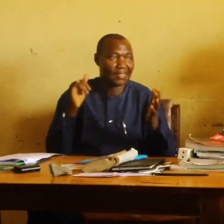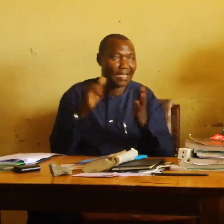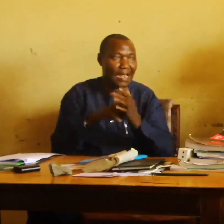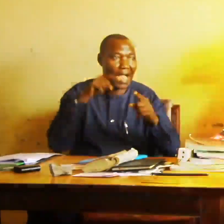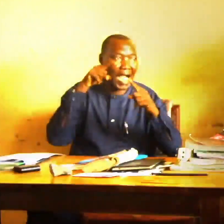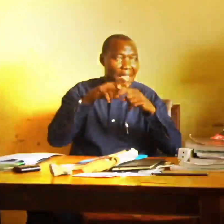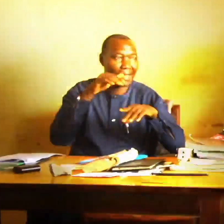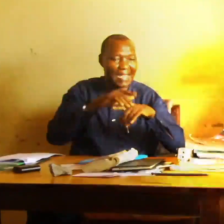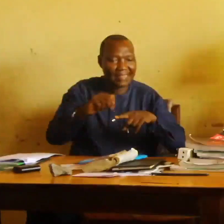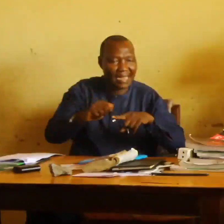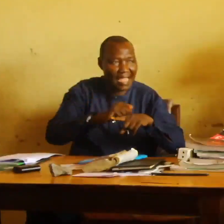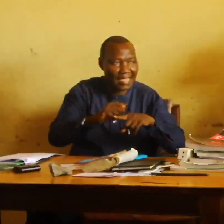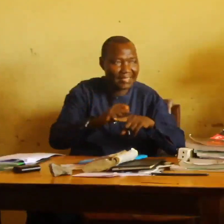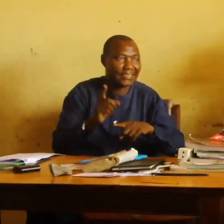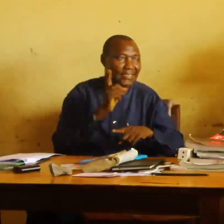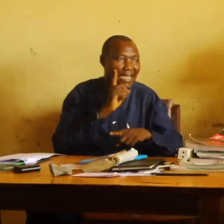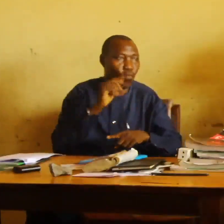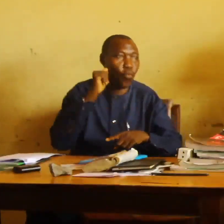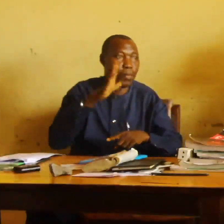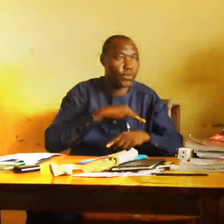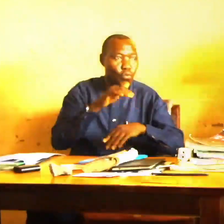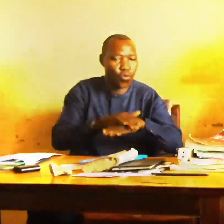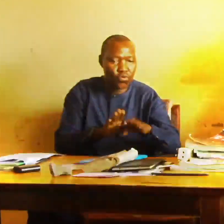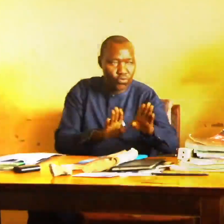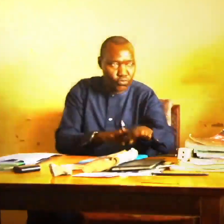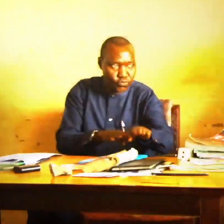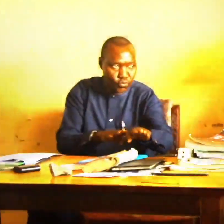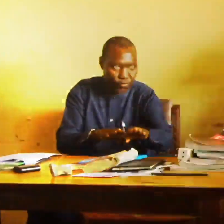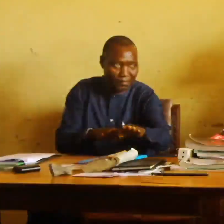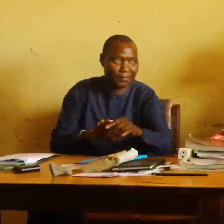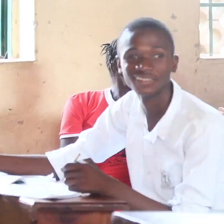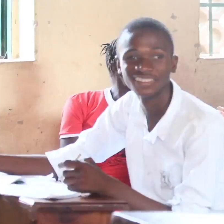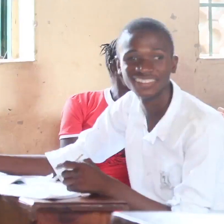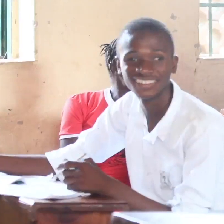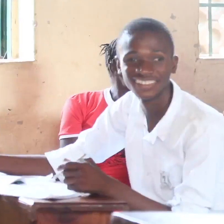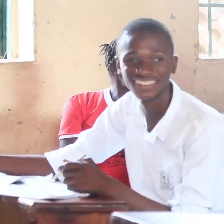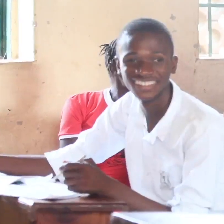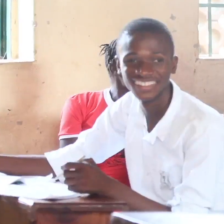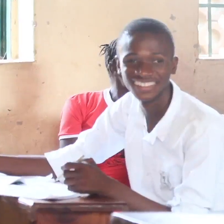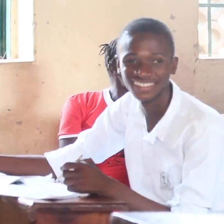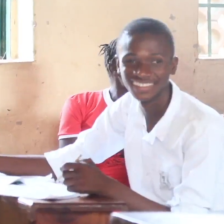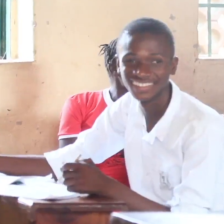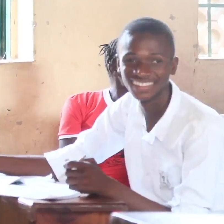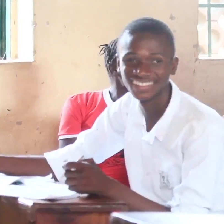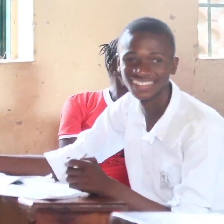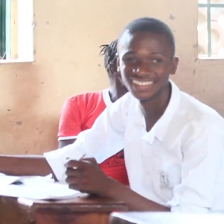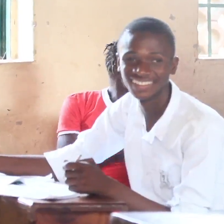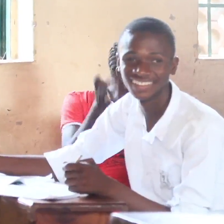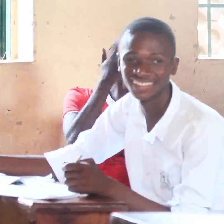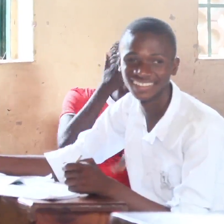Before we only trained the Deaf women to swing the clock here. And later, after the training,